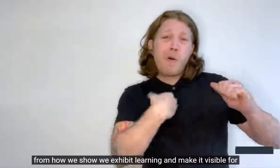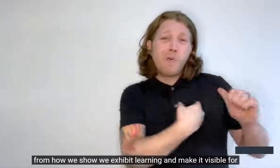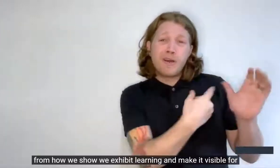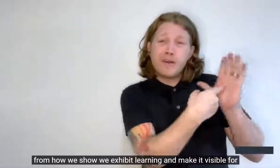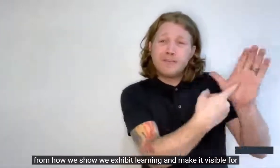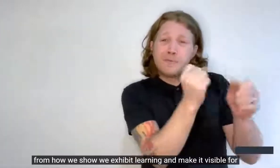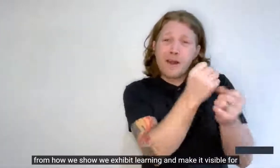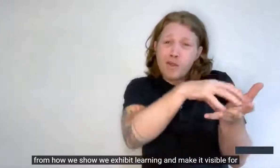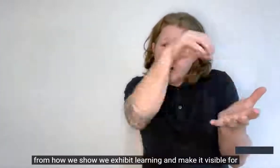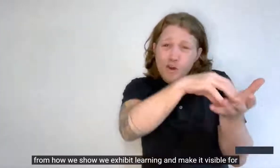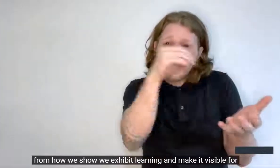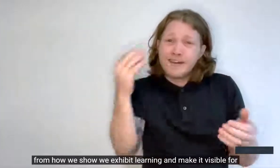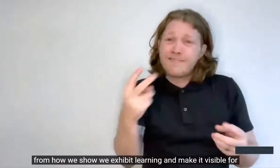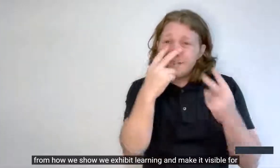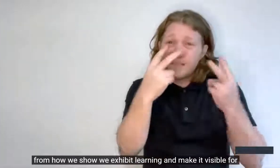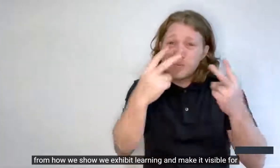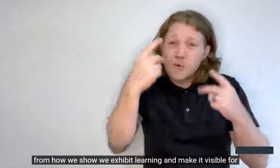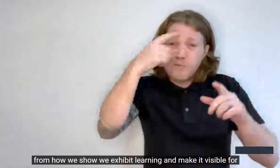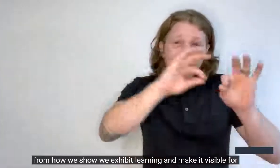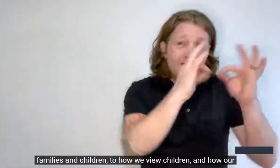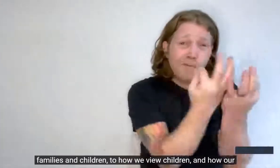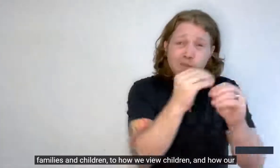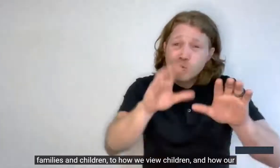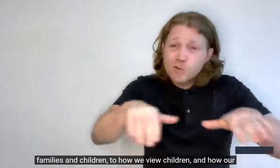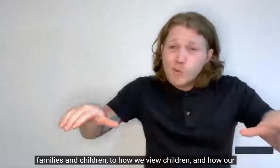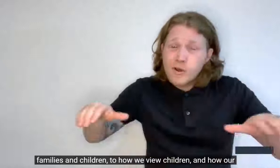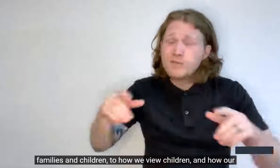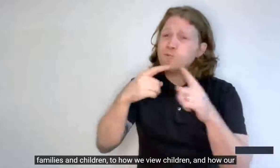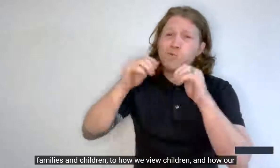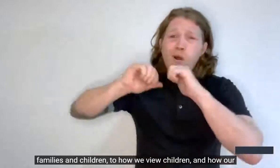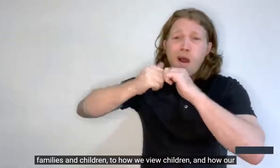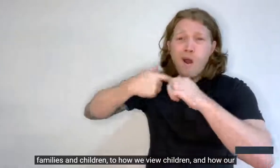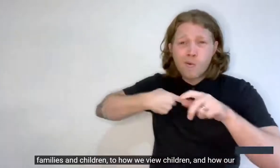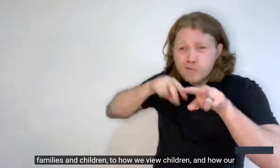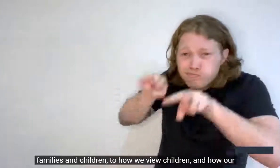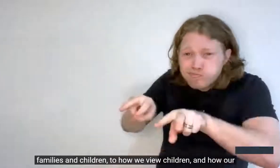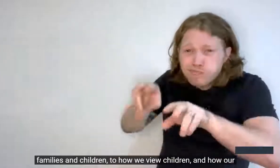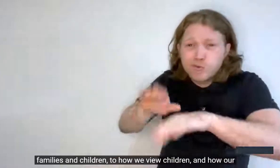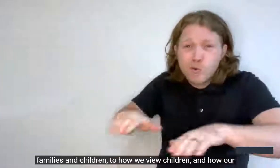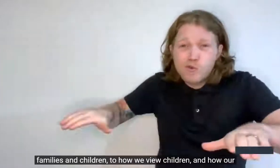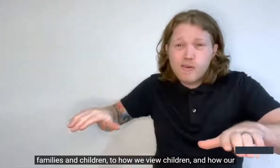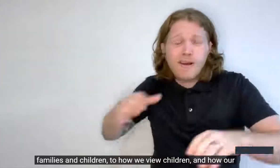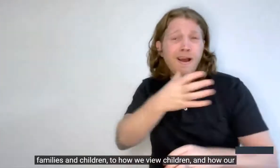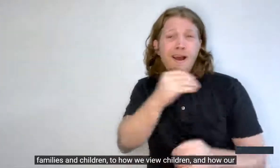do, from how we exhibit learning and making that learning visible for families and children, to how we view